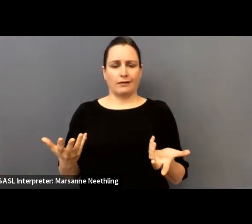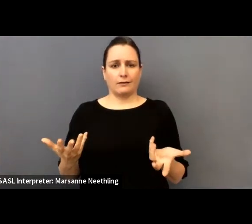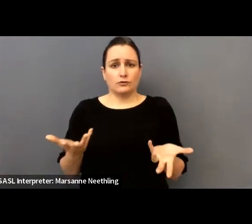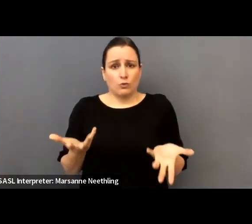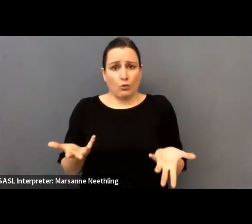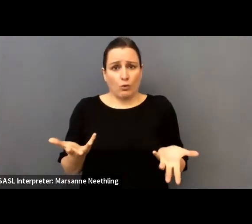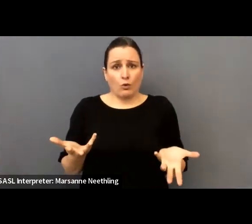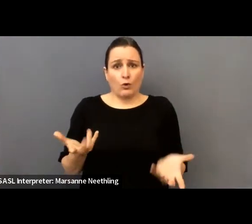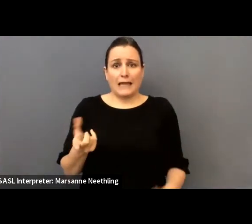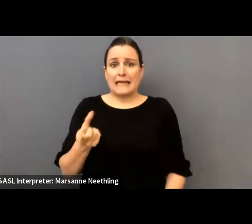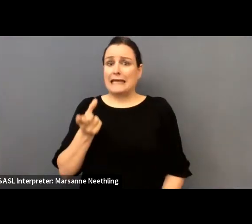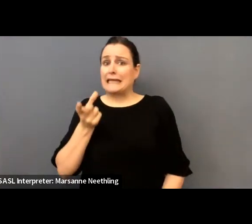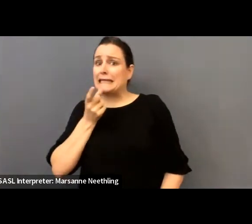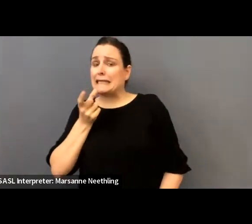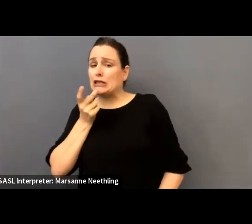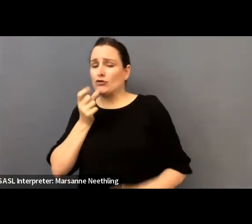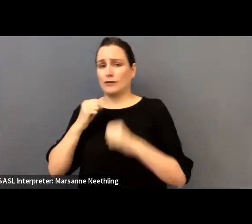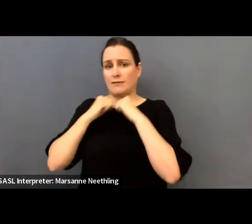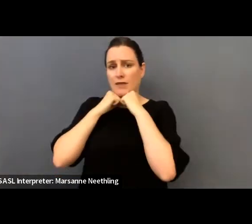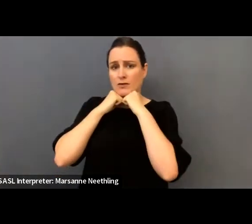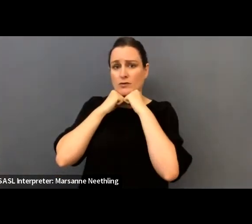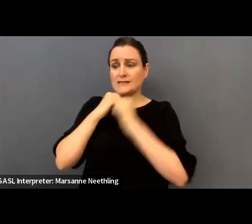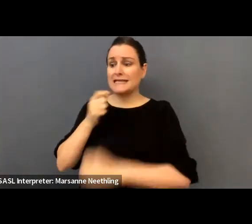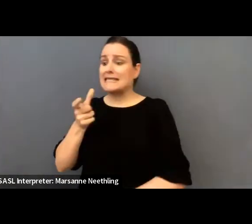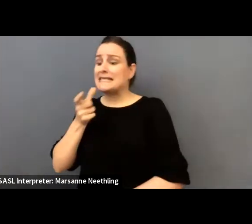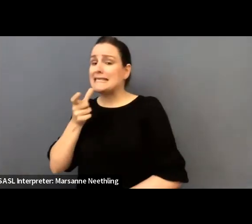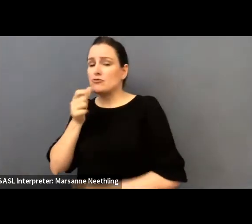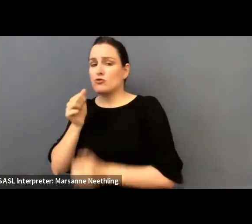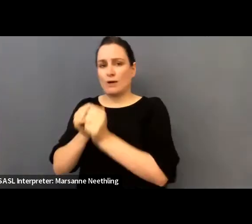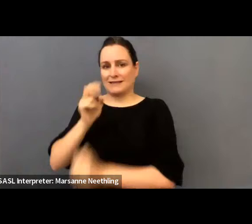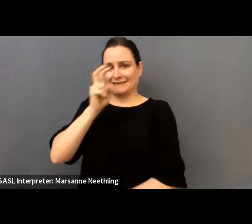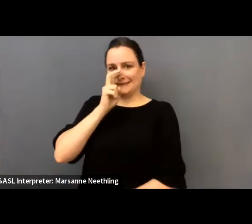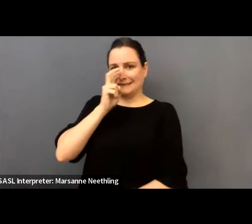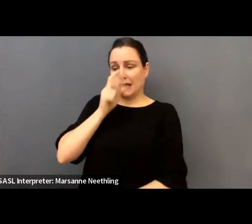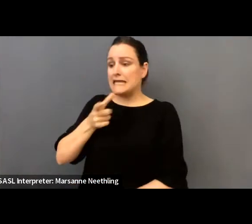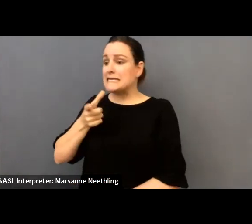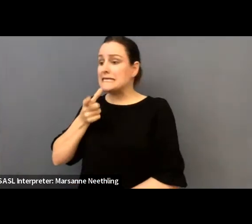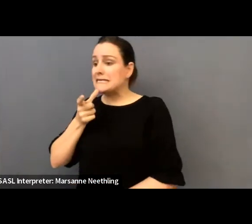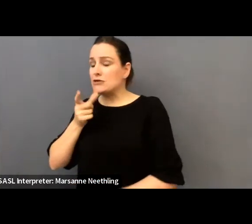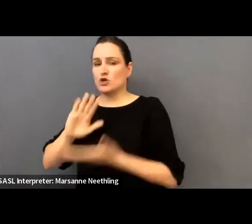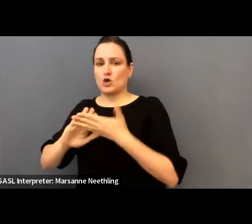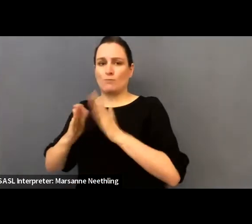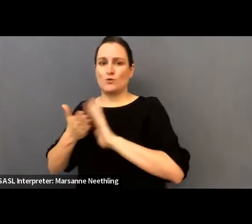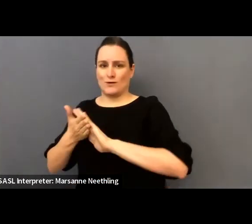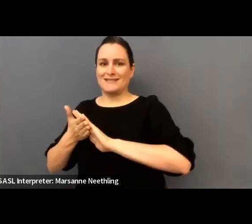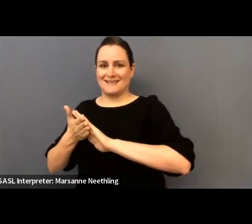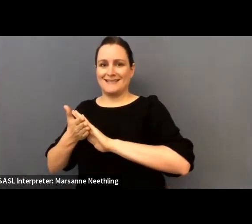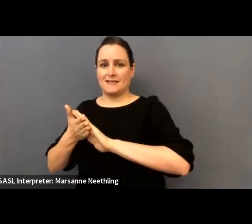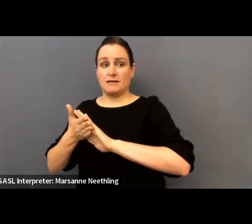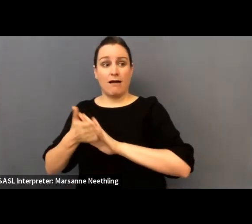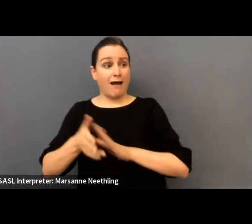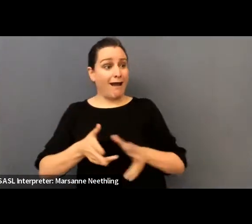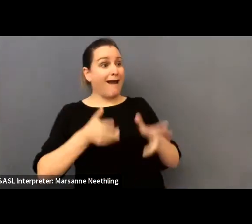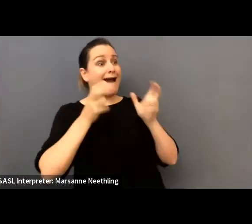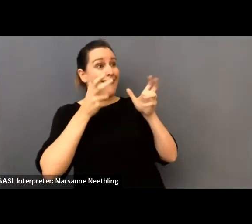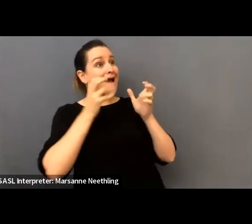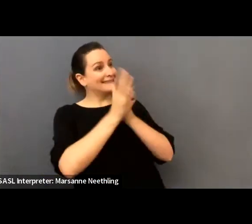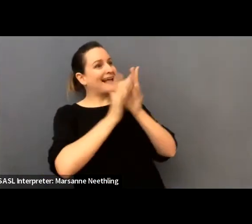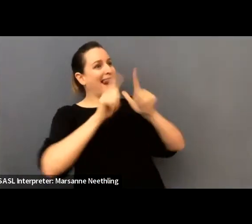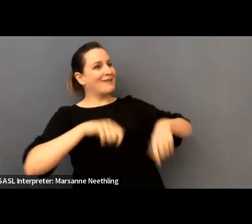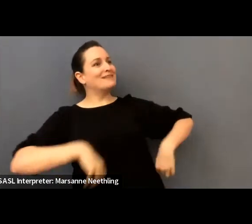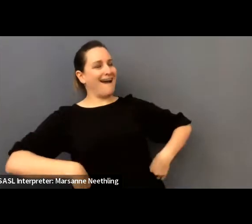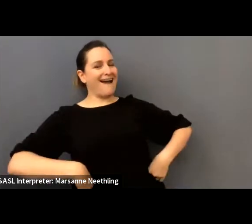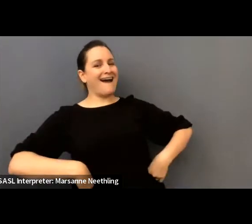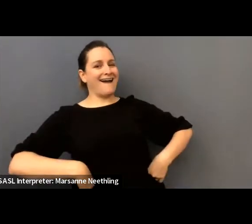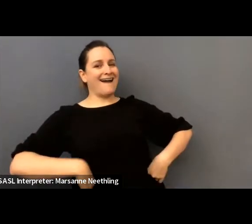hearing siblings and hearing communities get to engage with South African Sign Language if the deaf child or the deaf person is